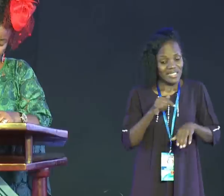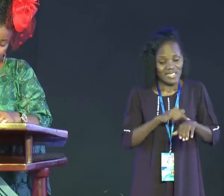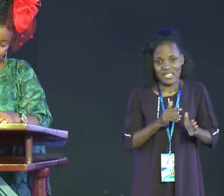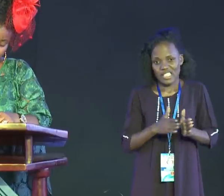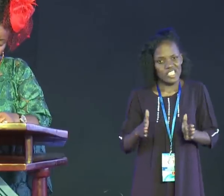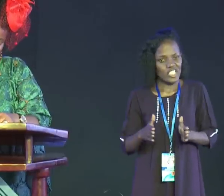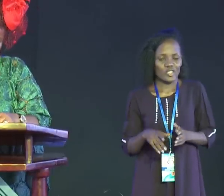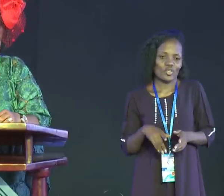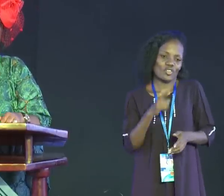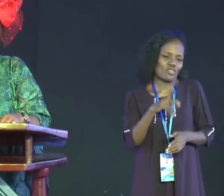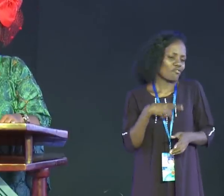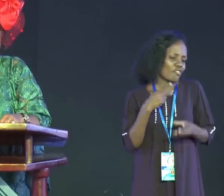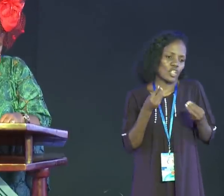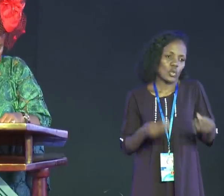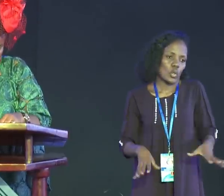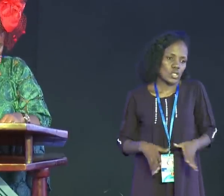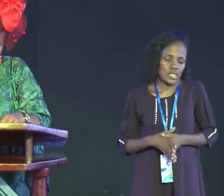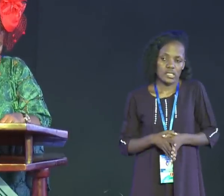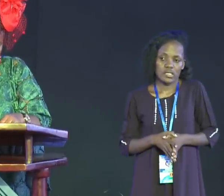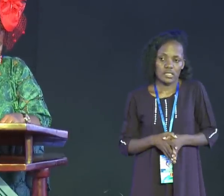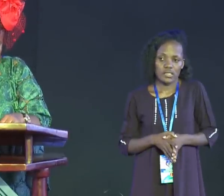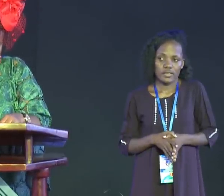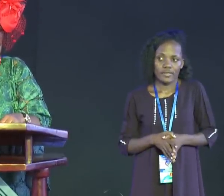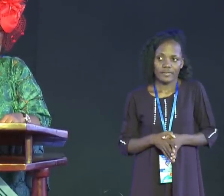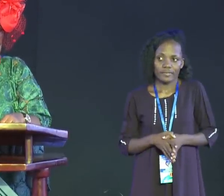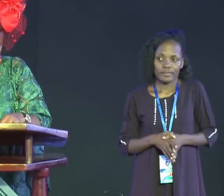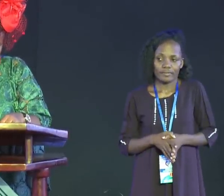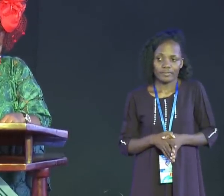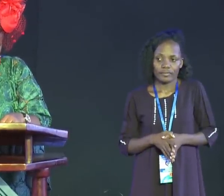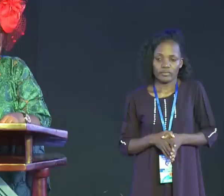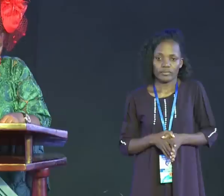yenegenda kusala, you will lose out on this session.